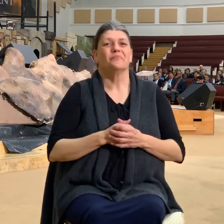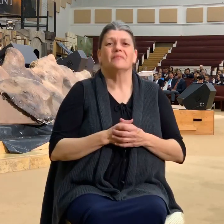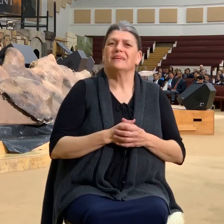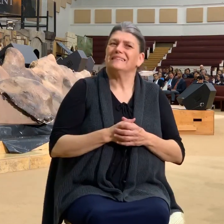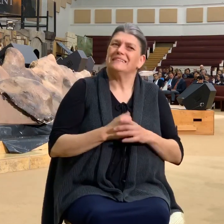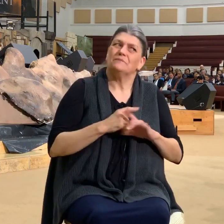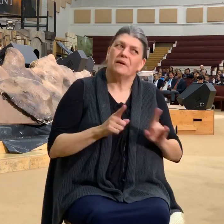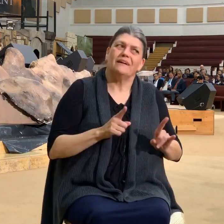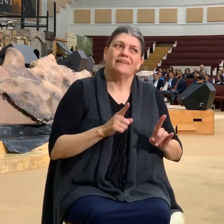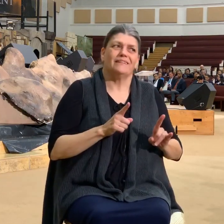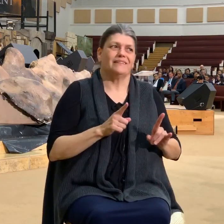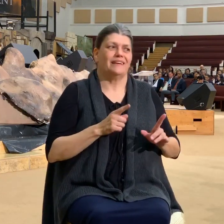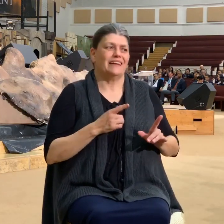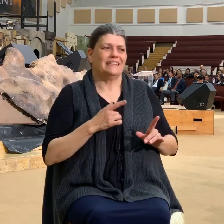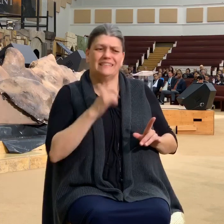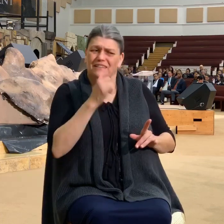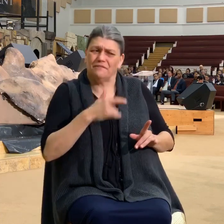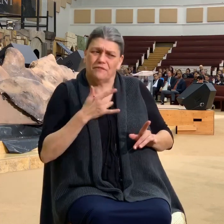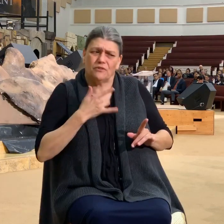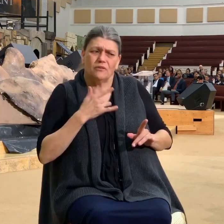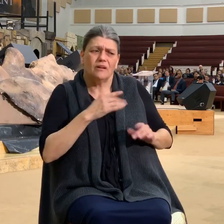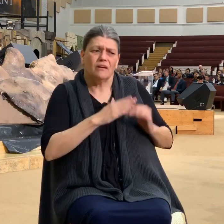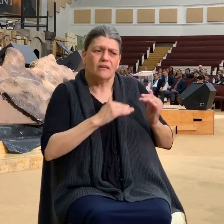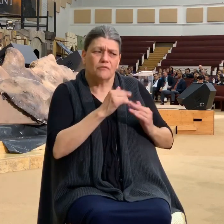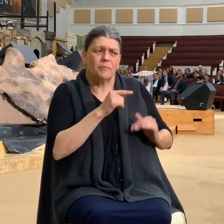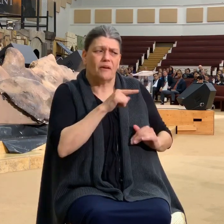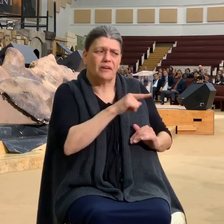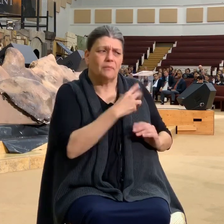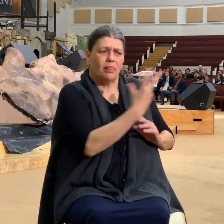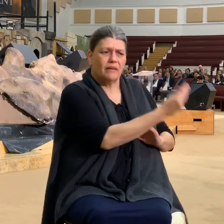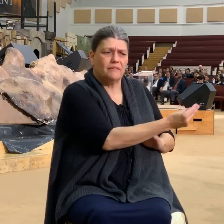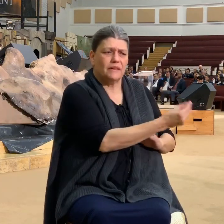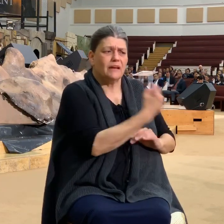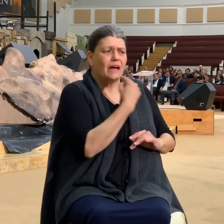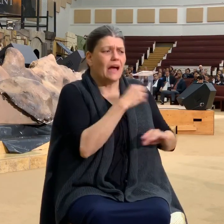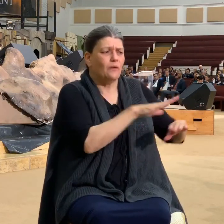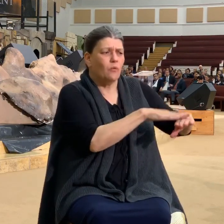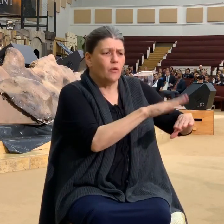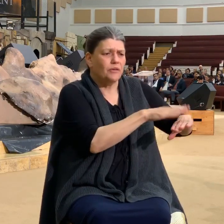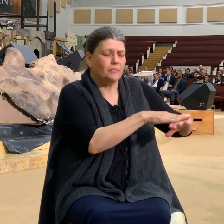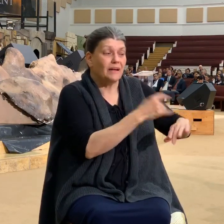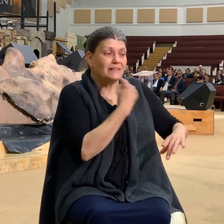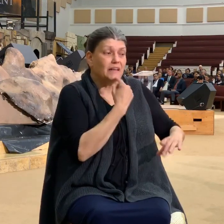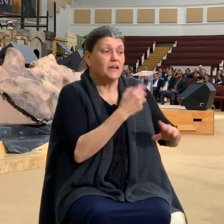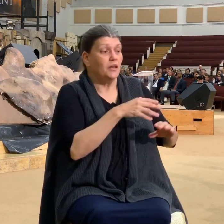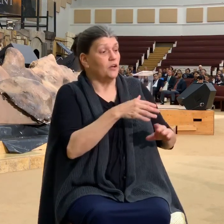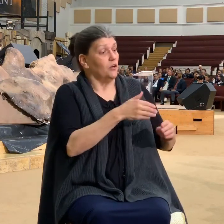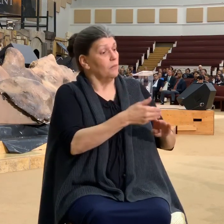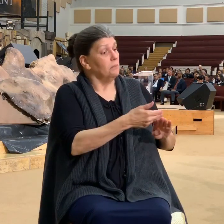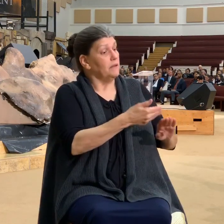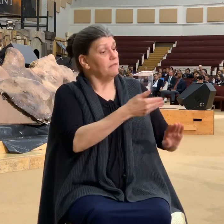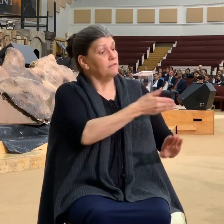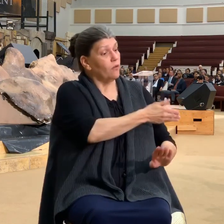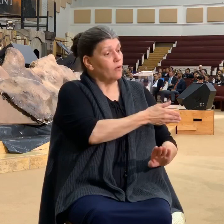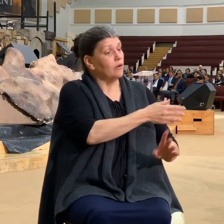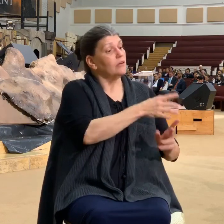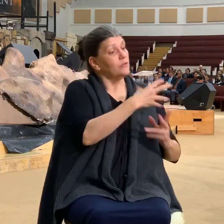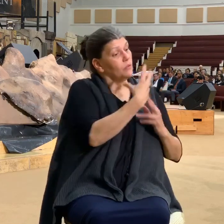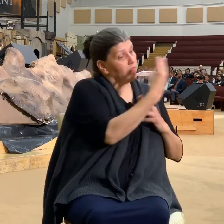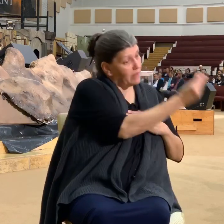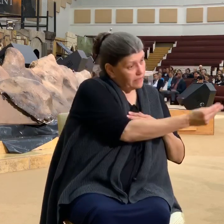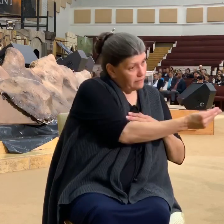I warned him. I told him, "Before you proceed to do that, spend some time in